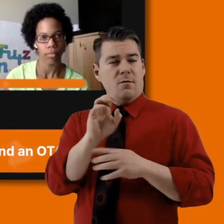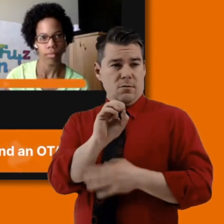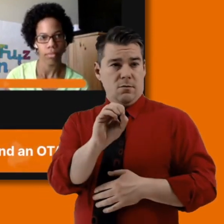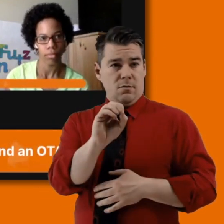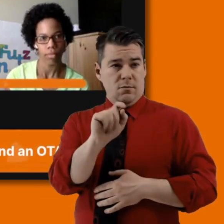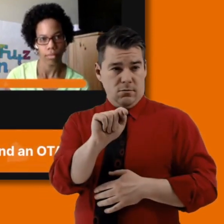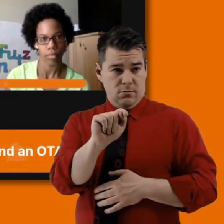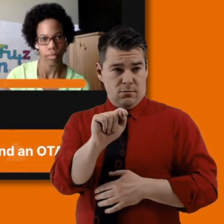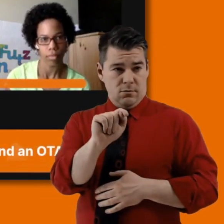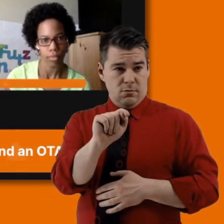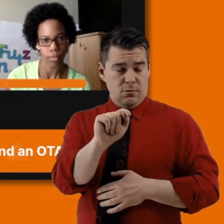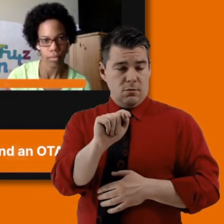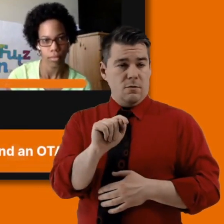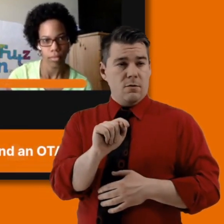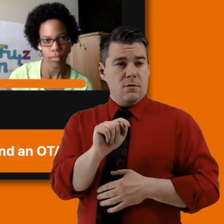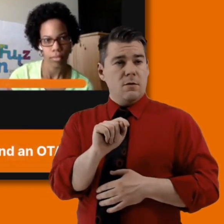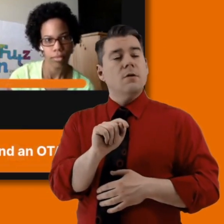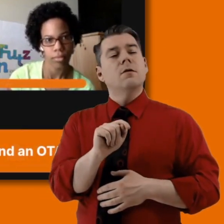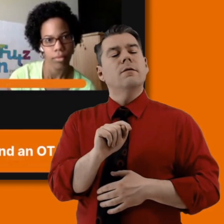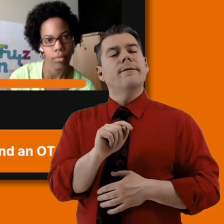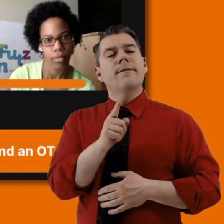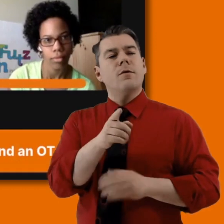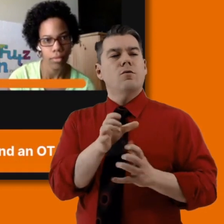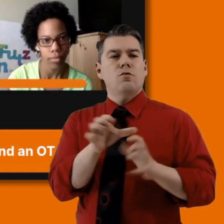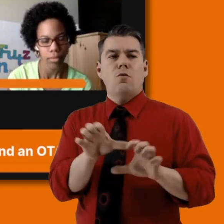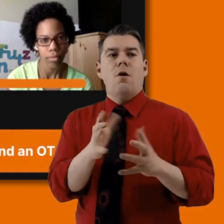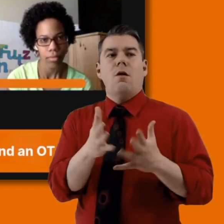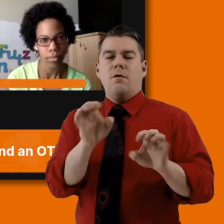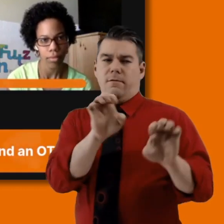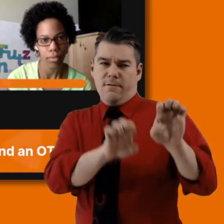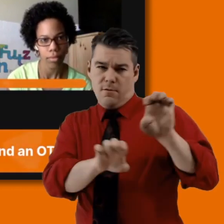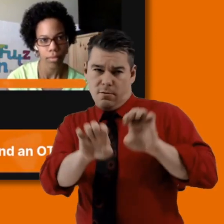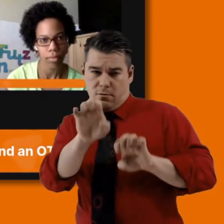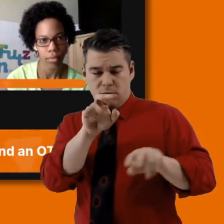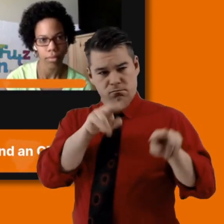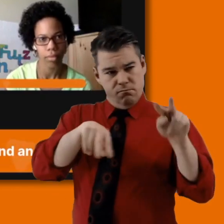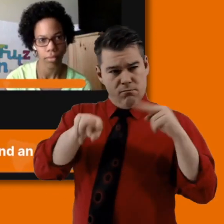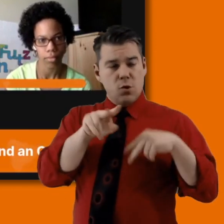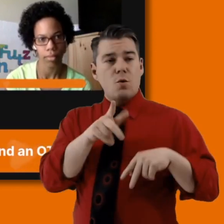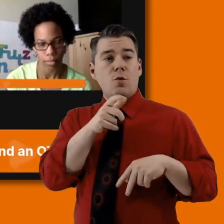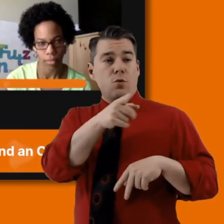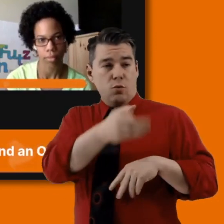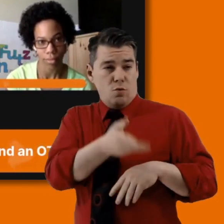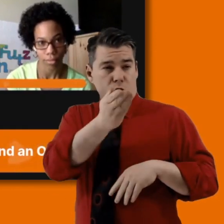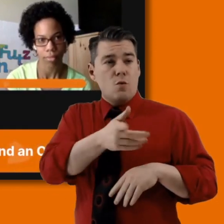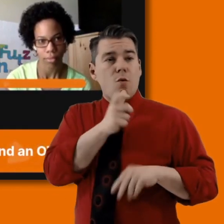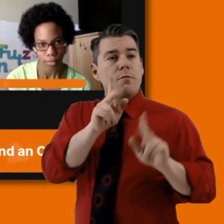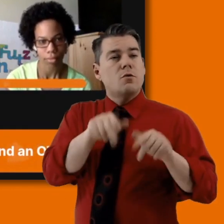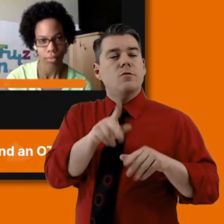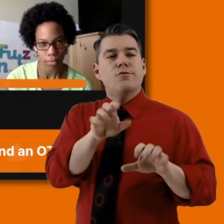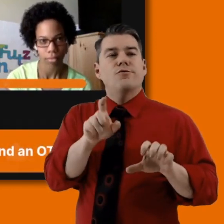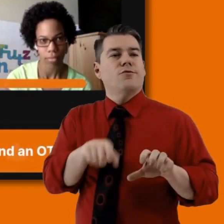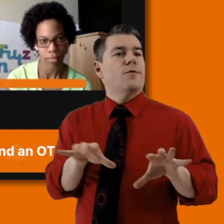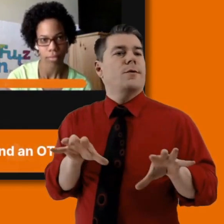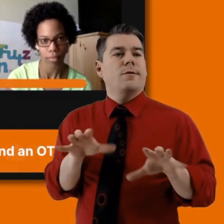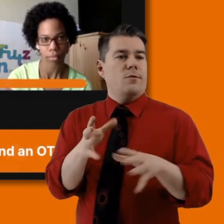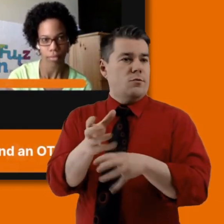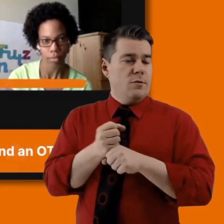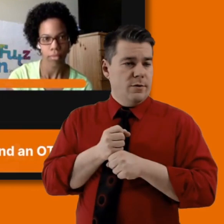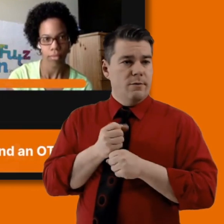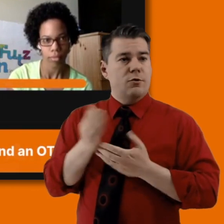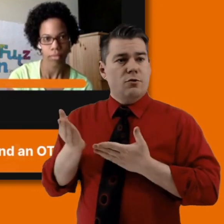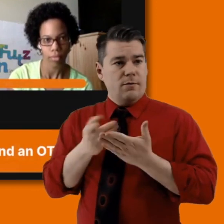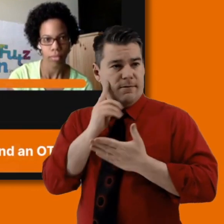an occupational therapist, really does a lot of the evaluation. So if you're someone who should be getting occupational therapy